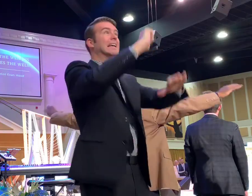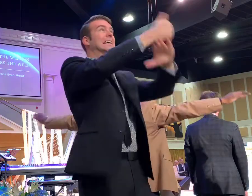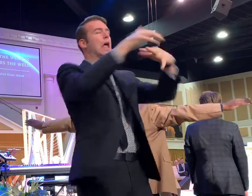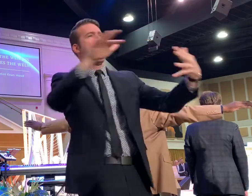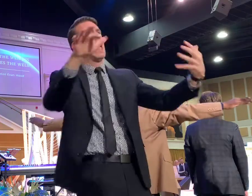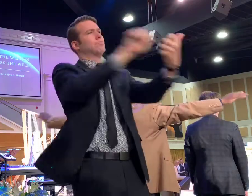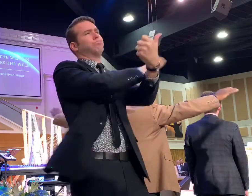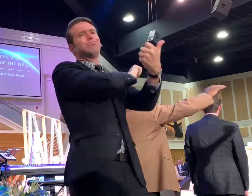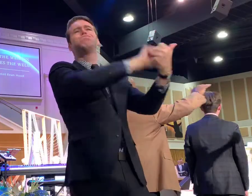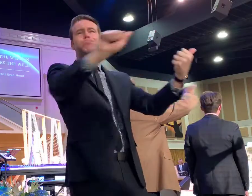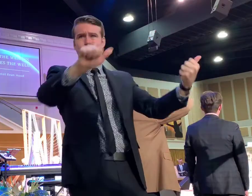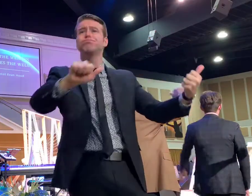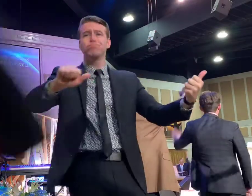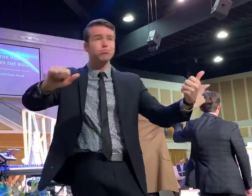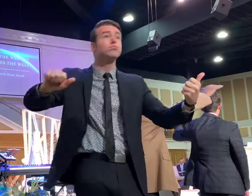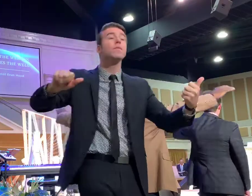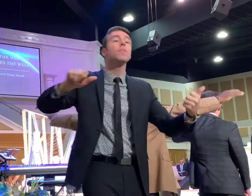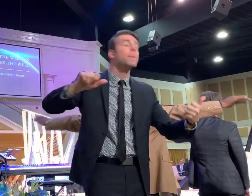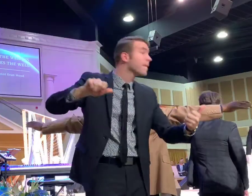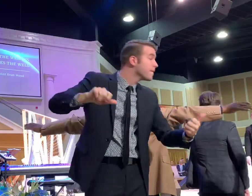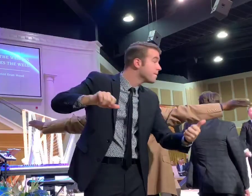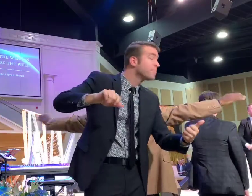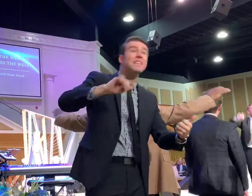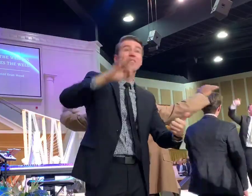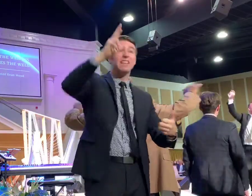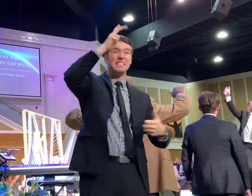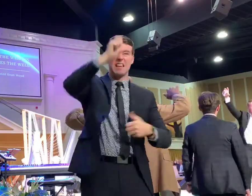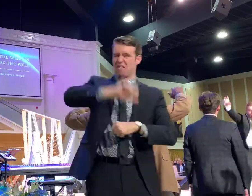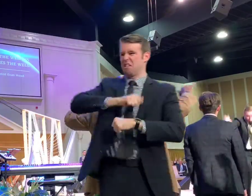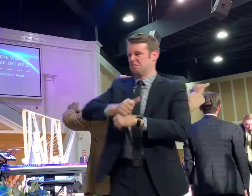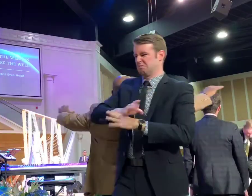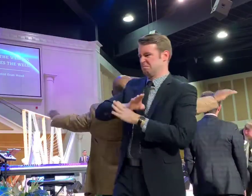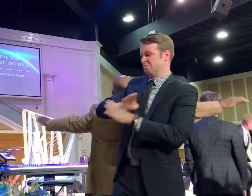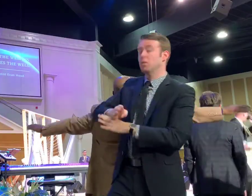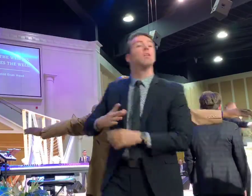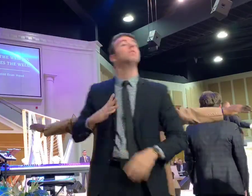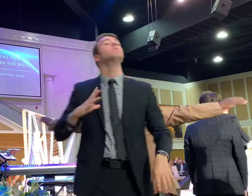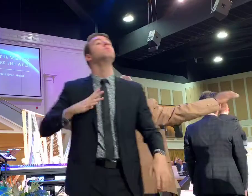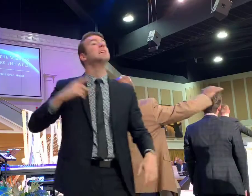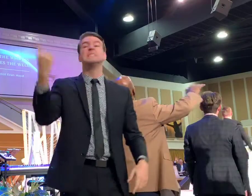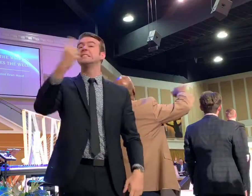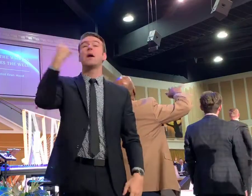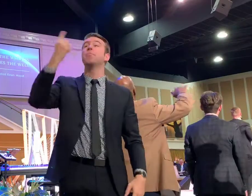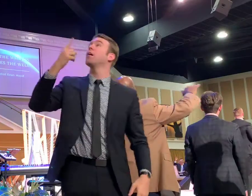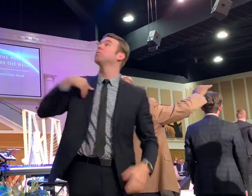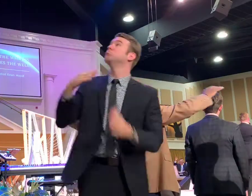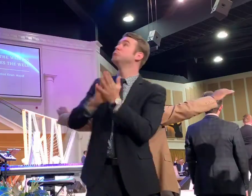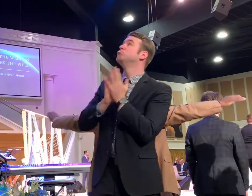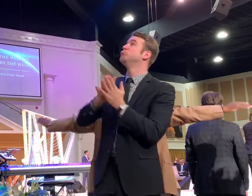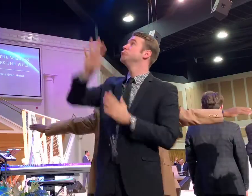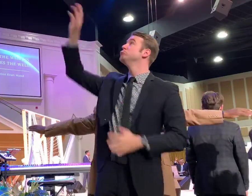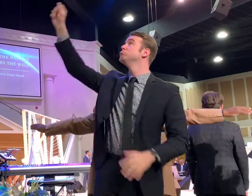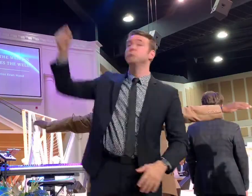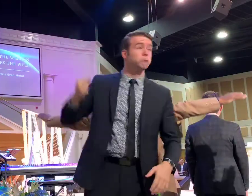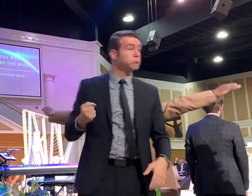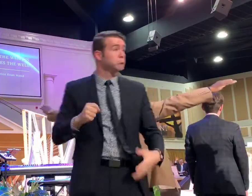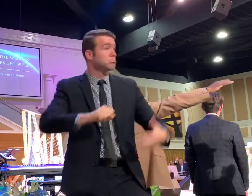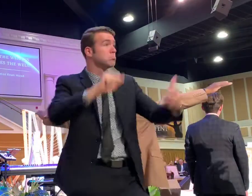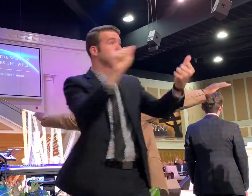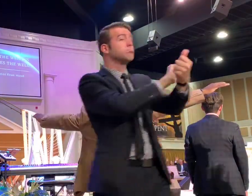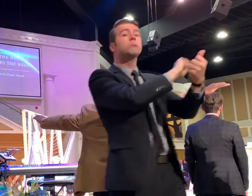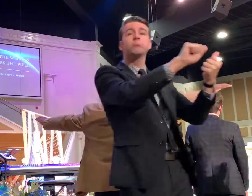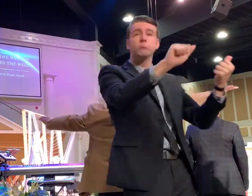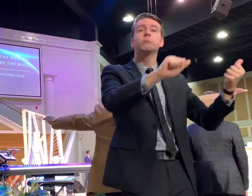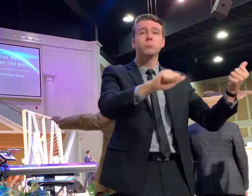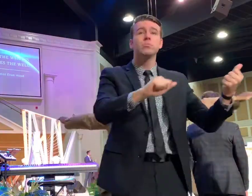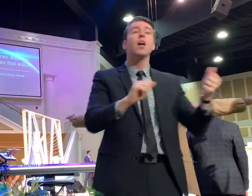pulling down of strongholds. If you got strongholds, you got to grab your weapon. Prayer might look weak, but when you pray